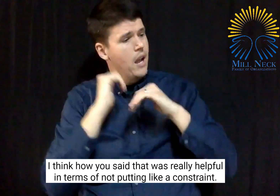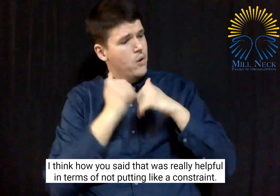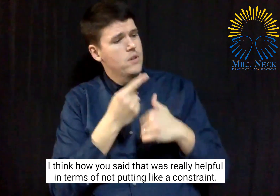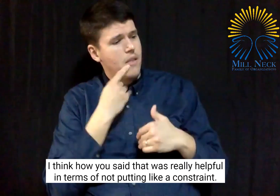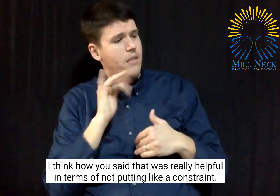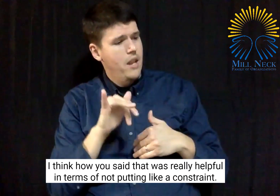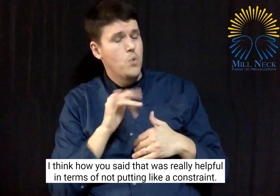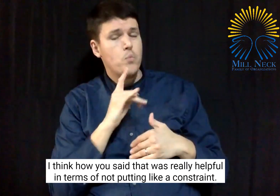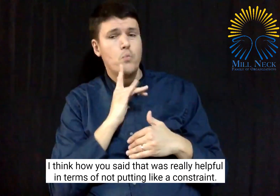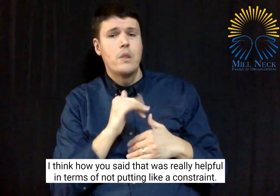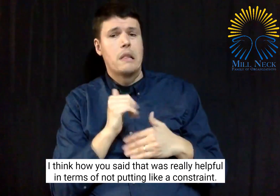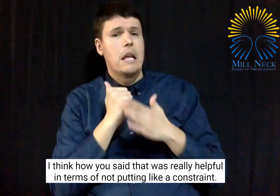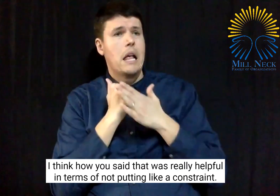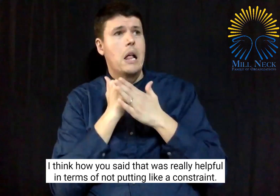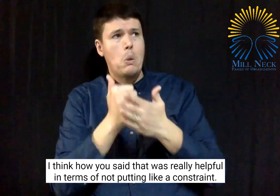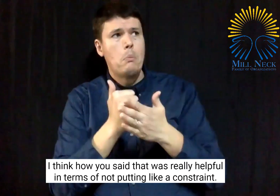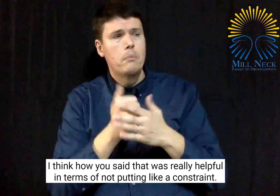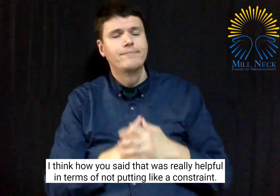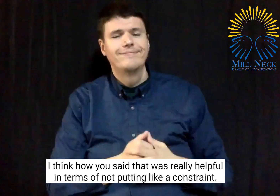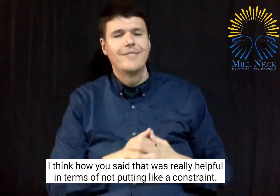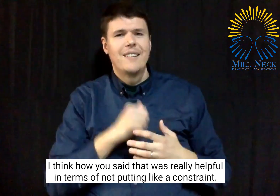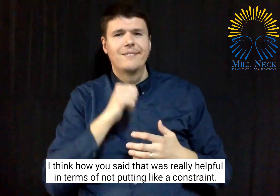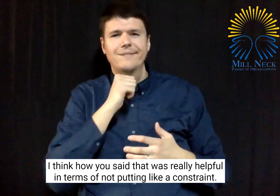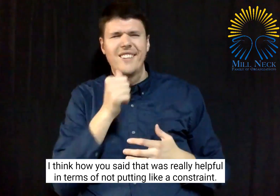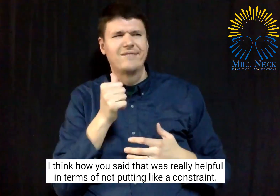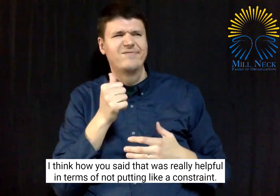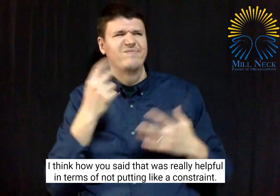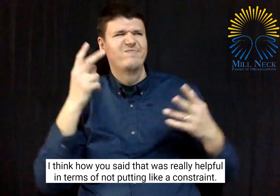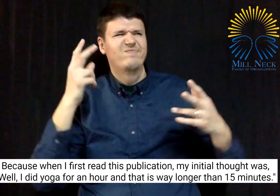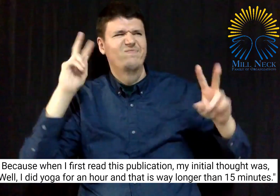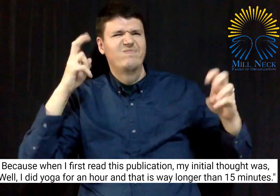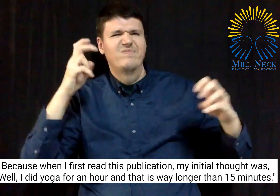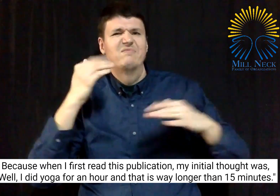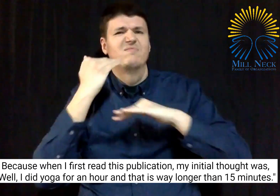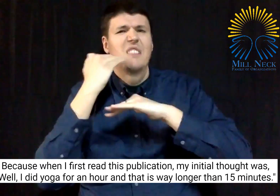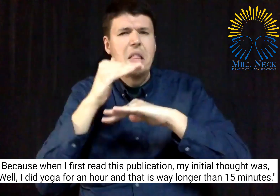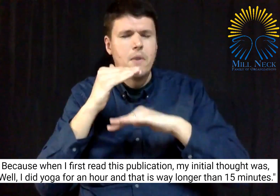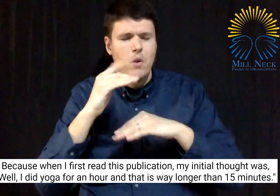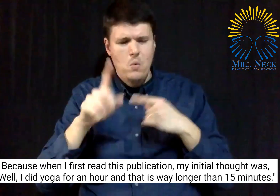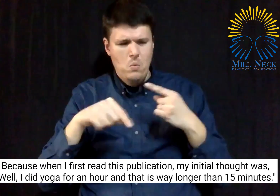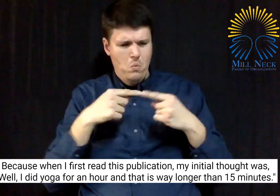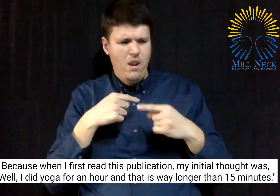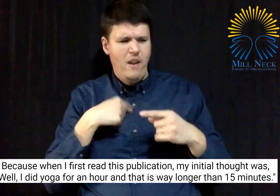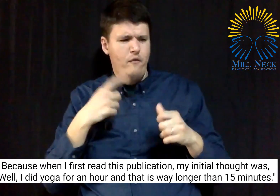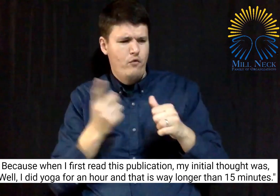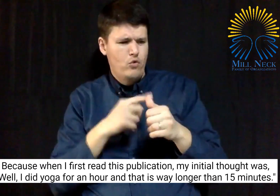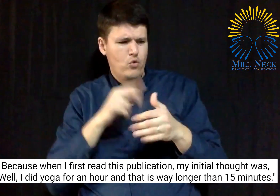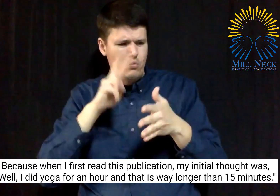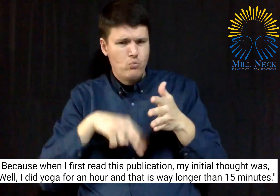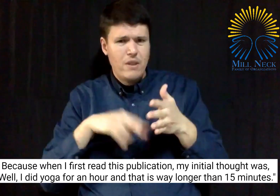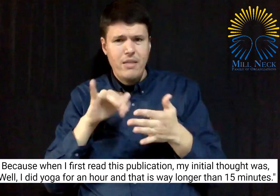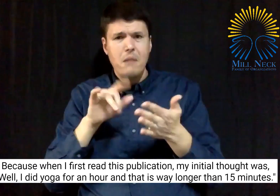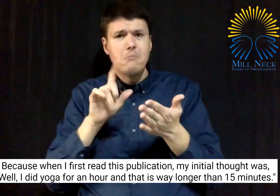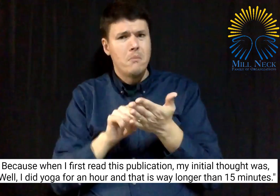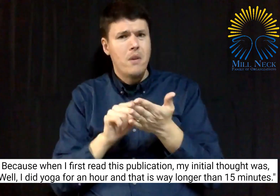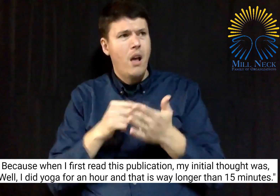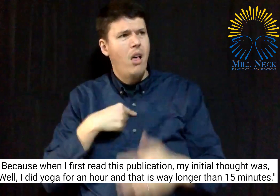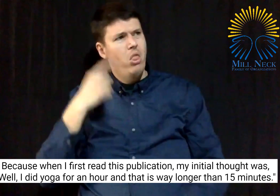in terms of not putting like a constraint, because when I first read this publication, my initial thought was, well, I